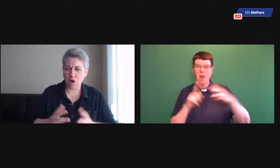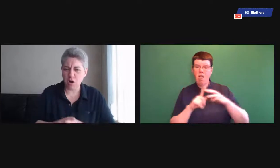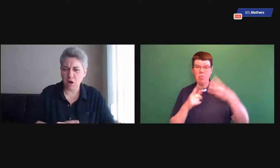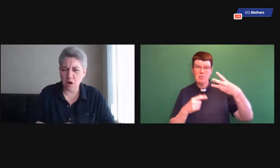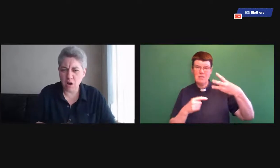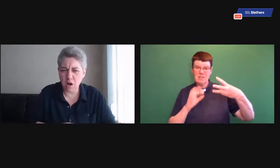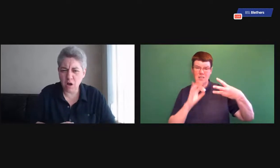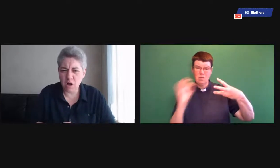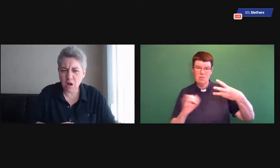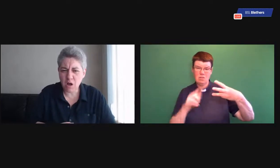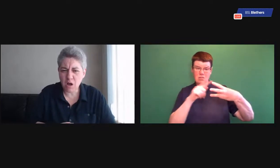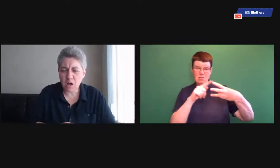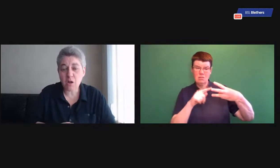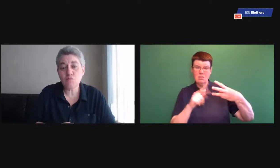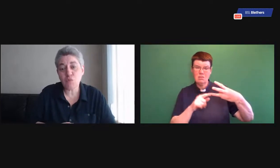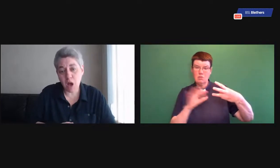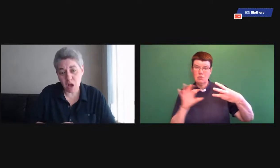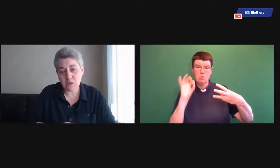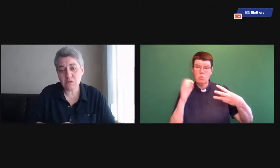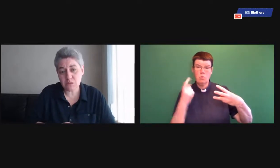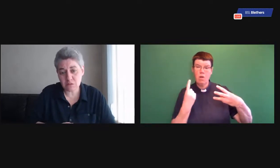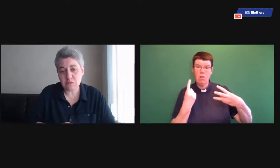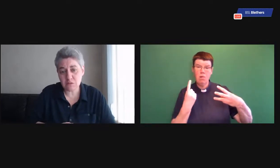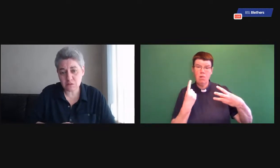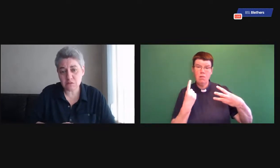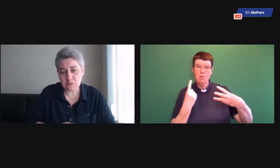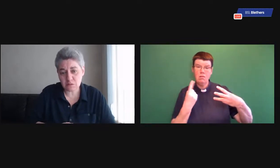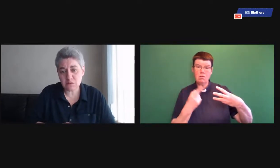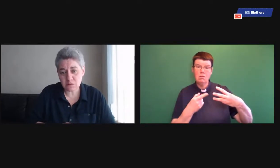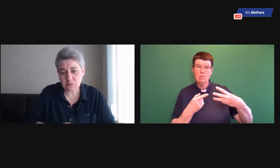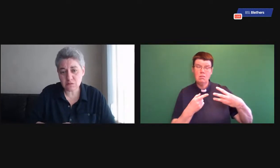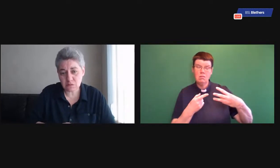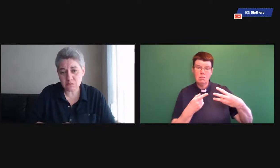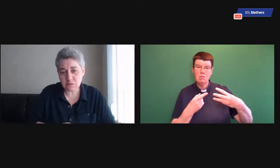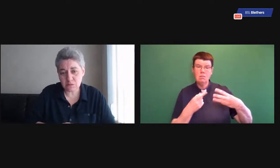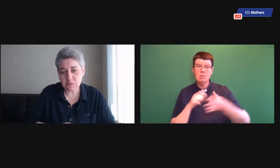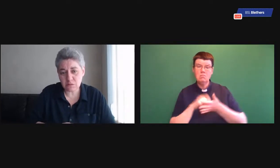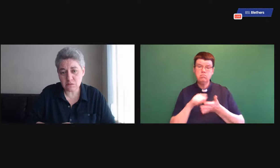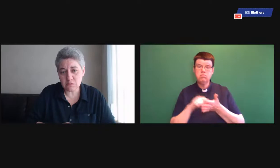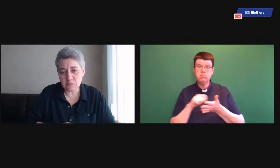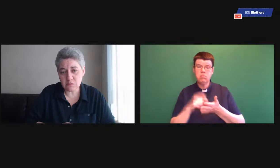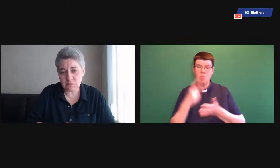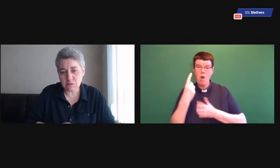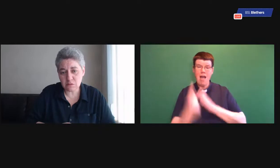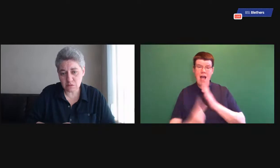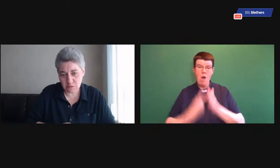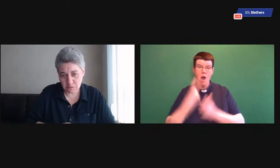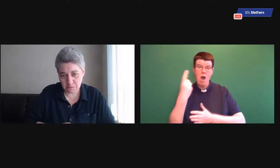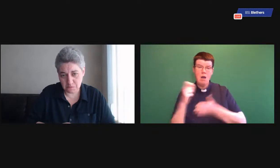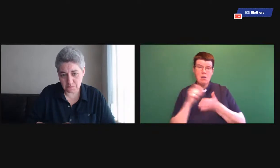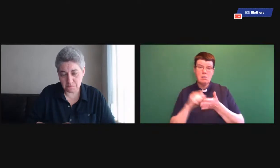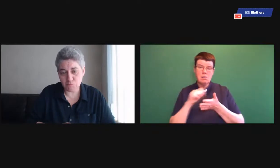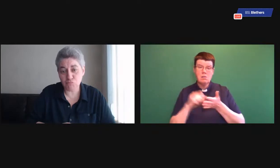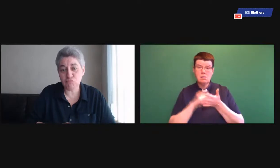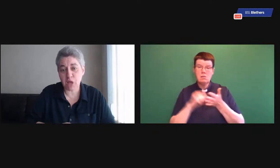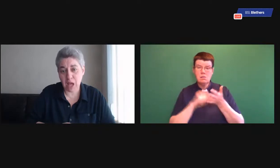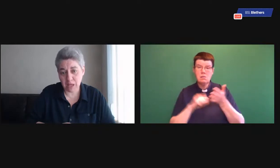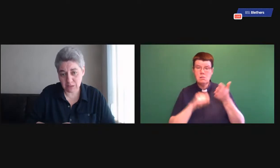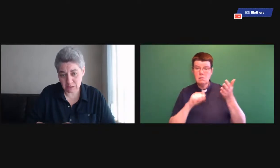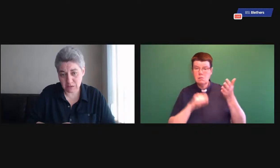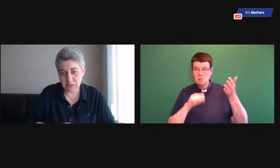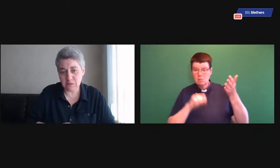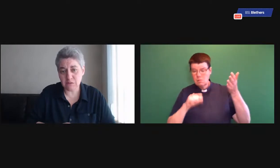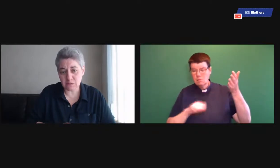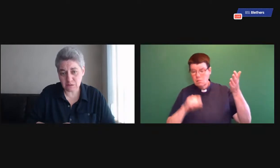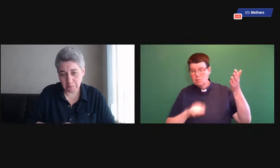like questions on theory? And well, there's 3 questions and you choose one of them. And you've got an